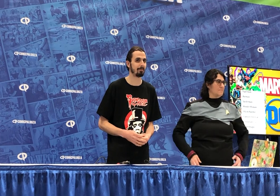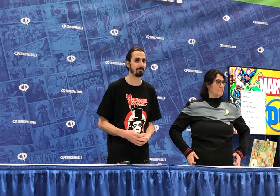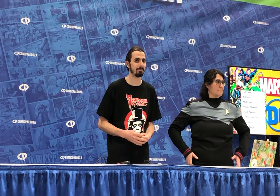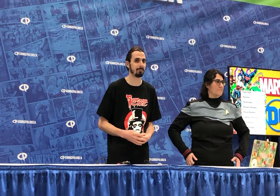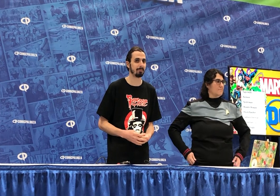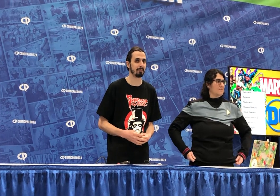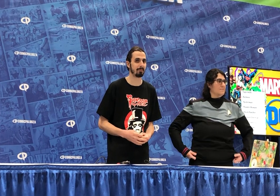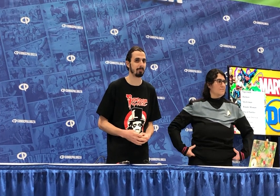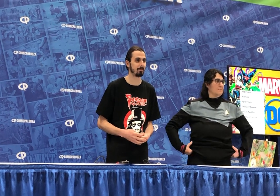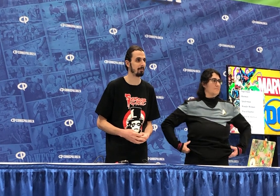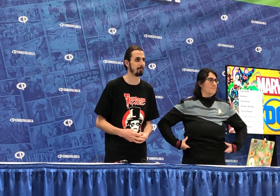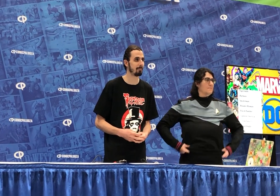TV?